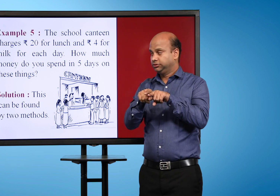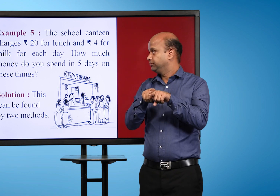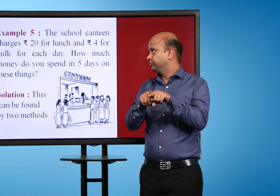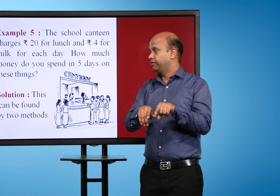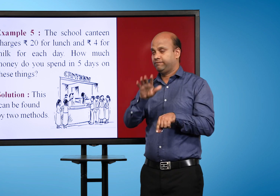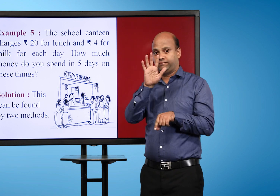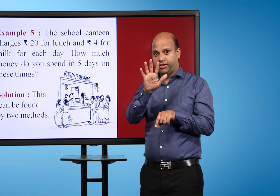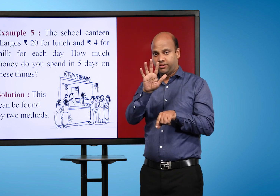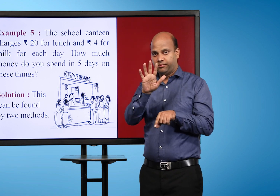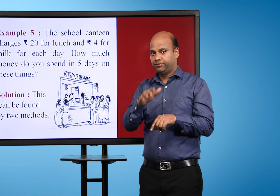Example 5.